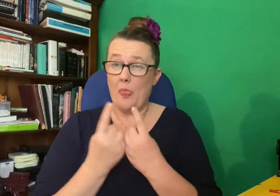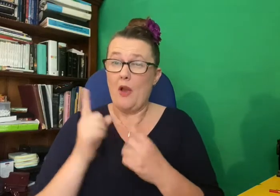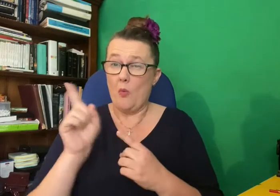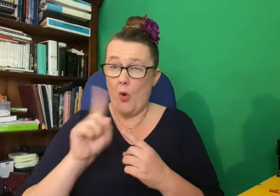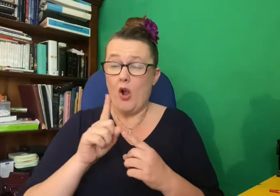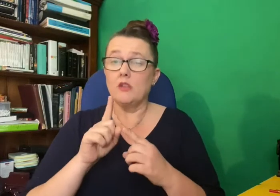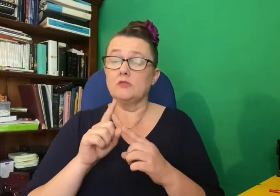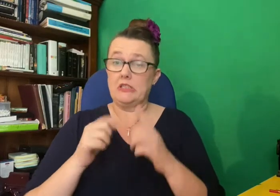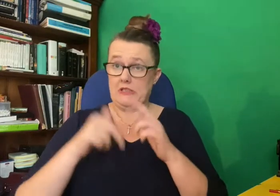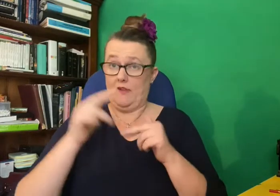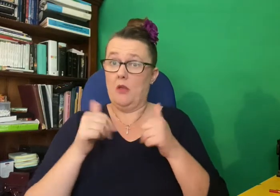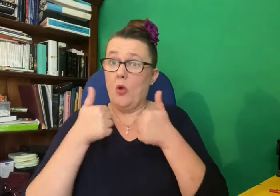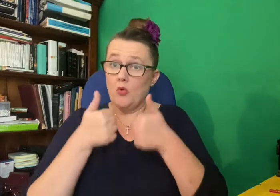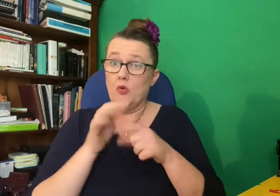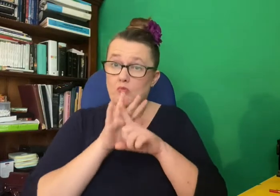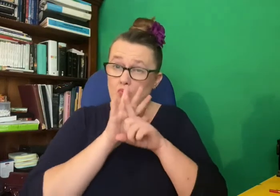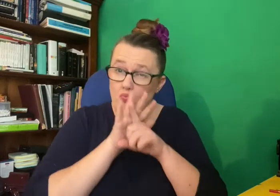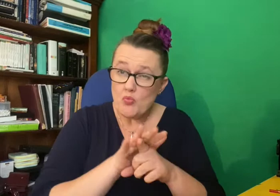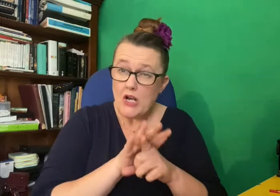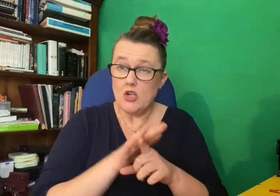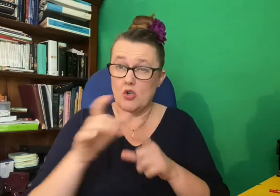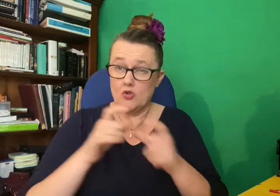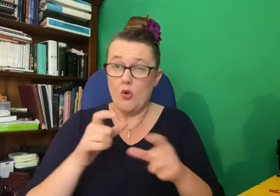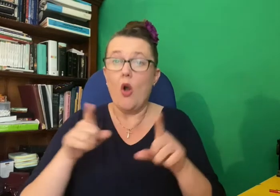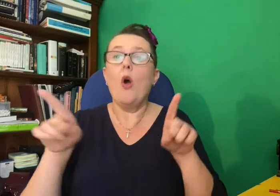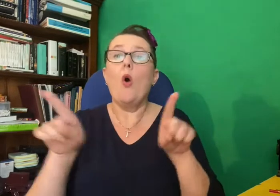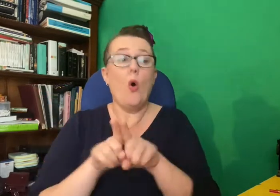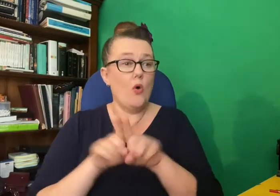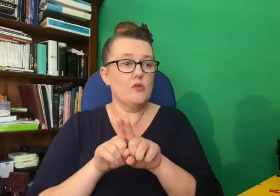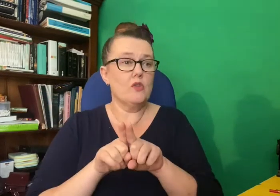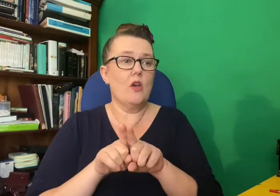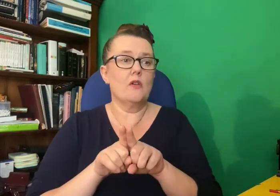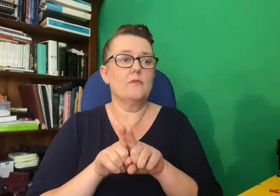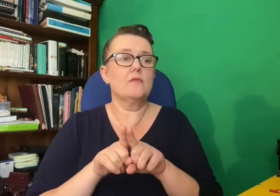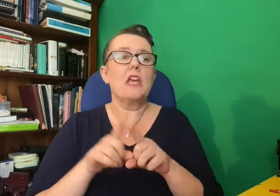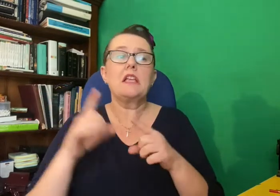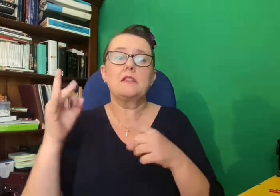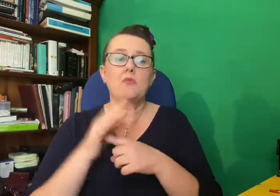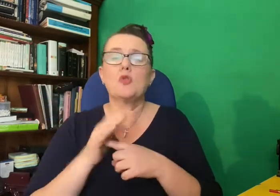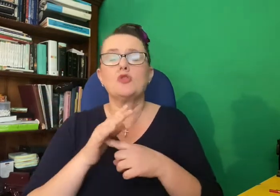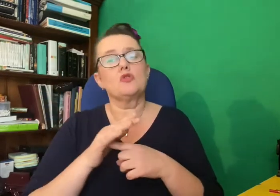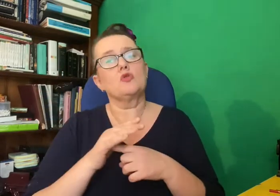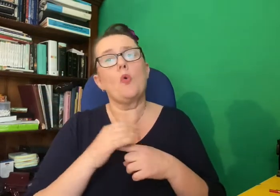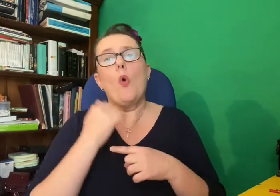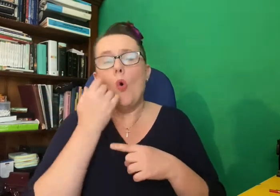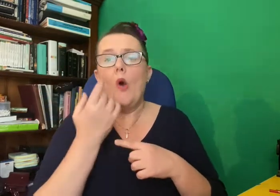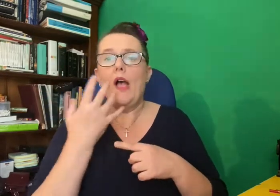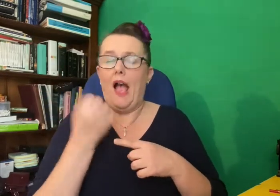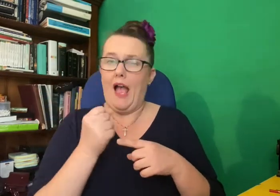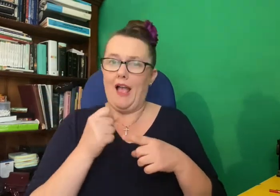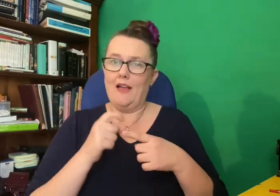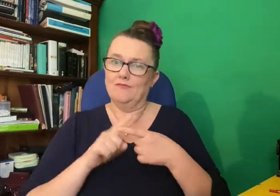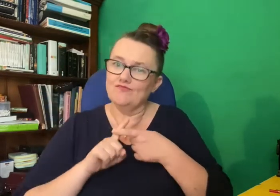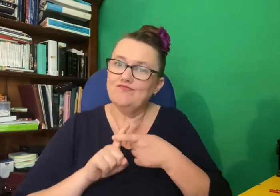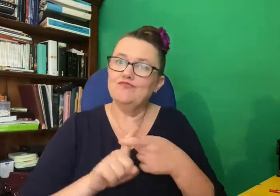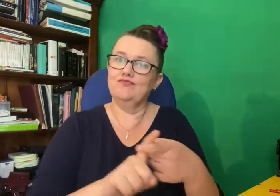The important thing is to develop good pressure control, and also it's very important to develop